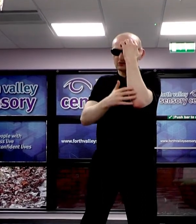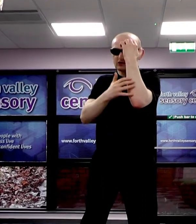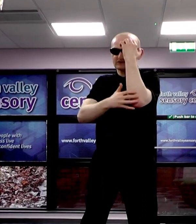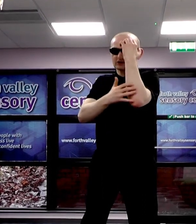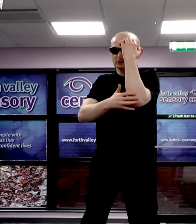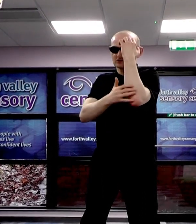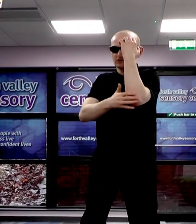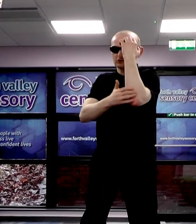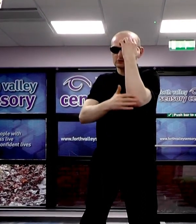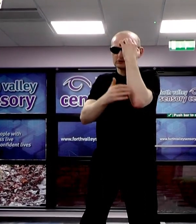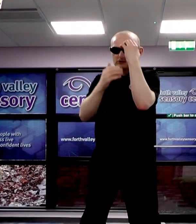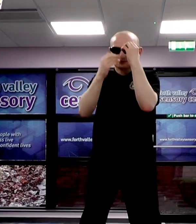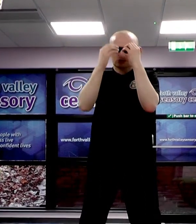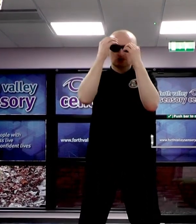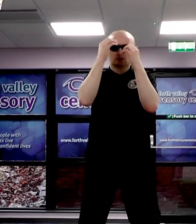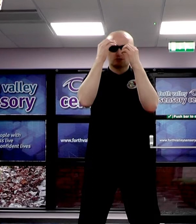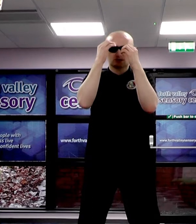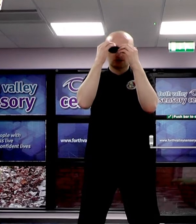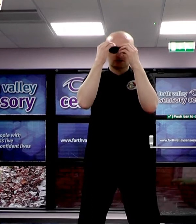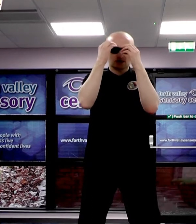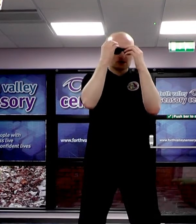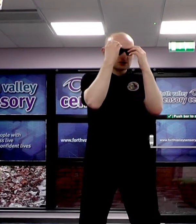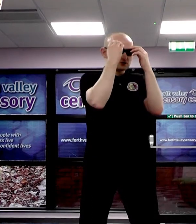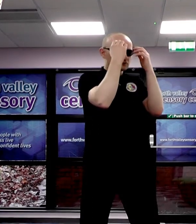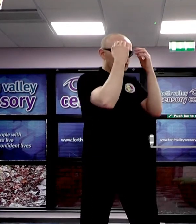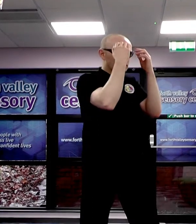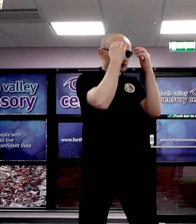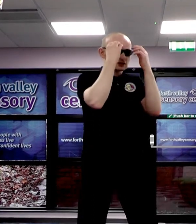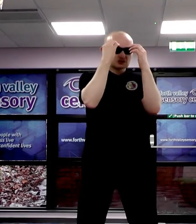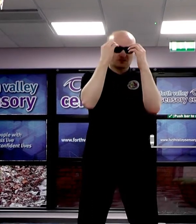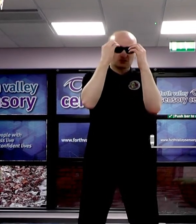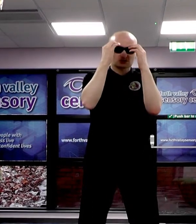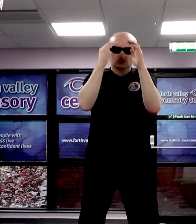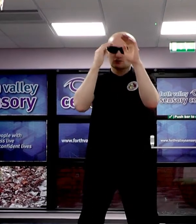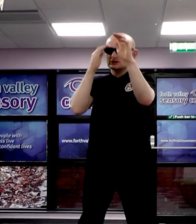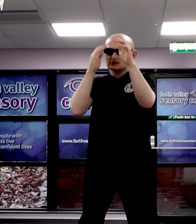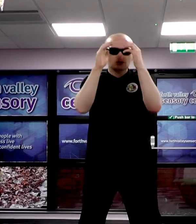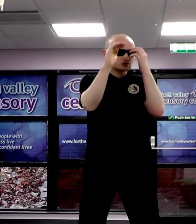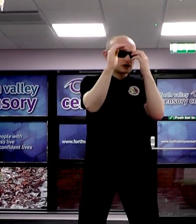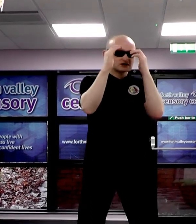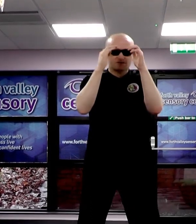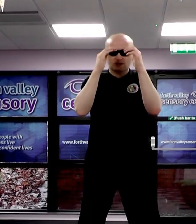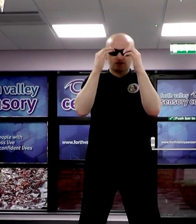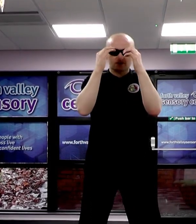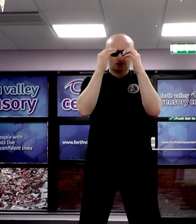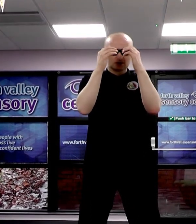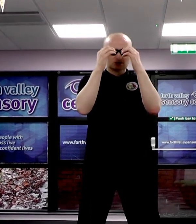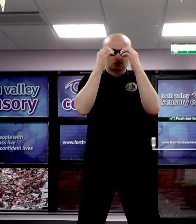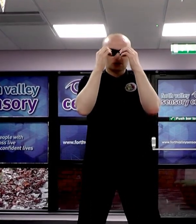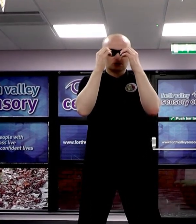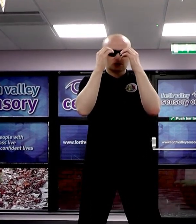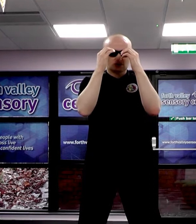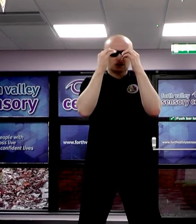left hand goes forward. As you turn your waist to the right, right hand goes forward. So you don't need to use your hands for anything. So we're going to do